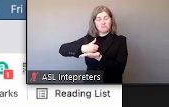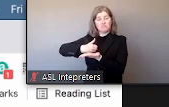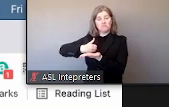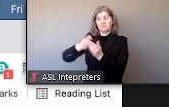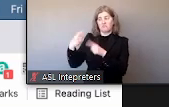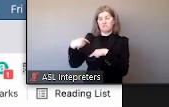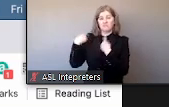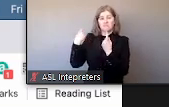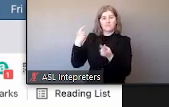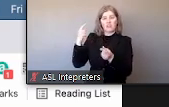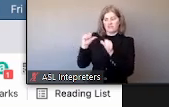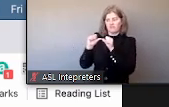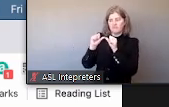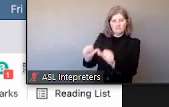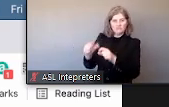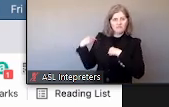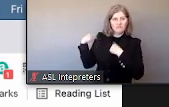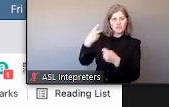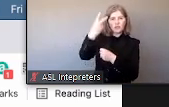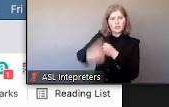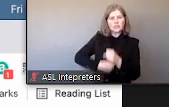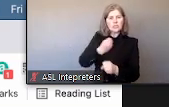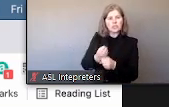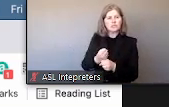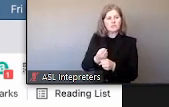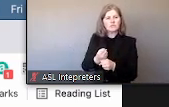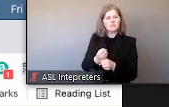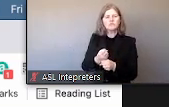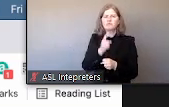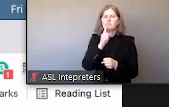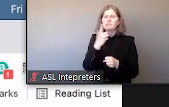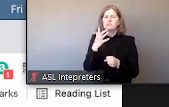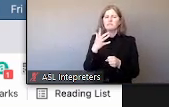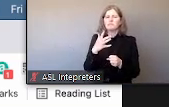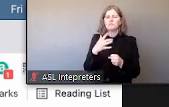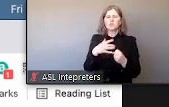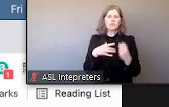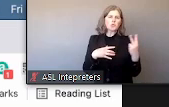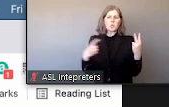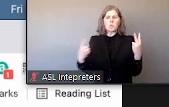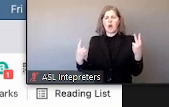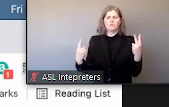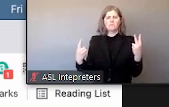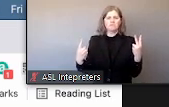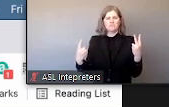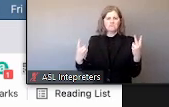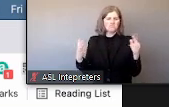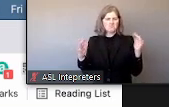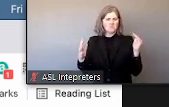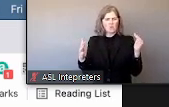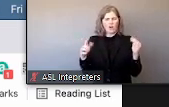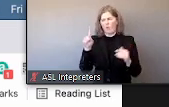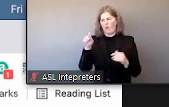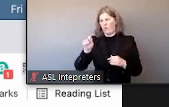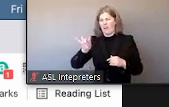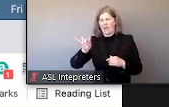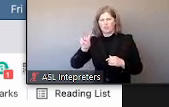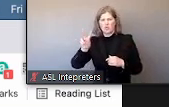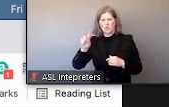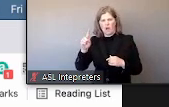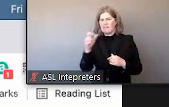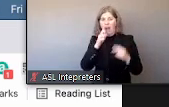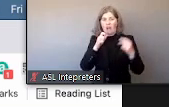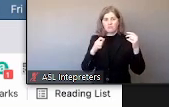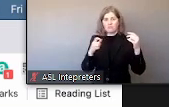the entire pandemic now, we're actually down to 2 to 1 or even less than 1.8 to 1, something like that as